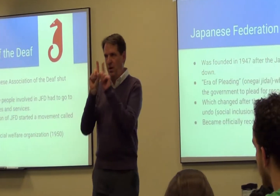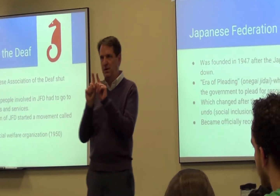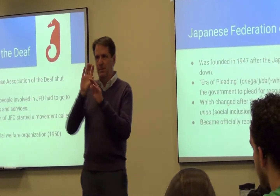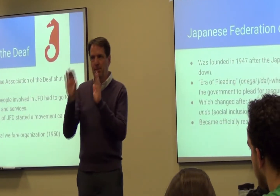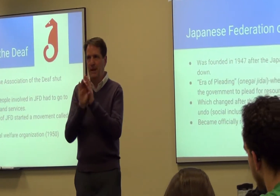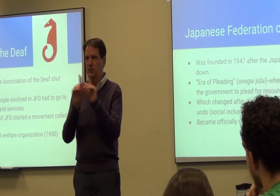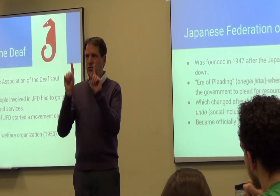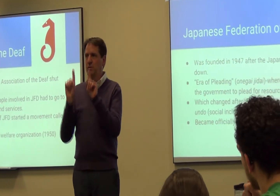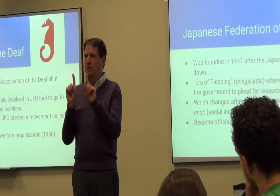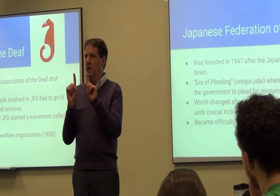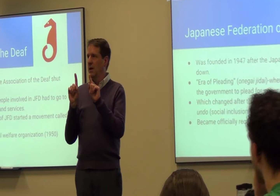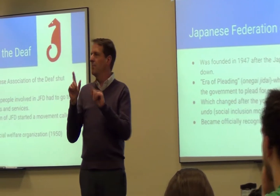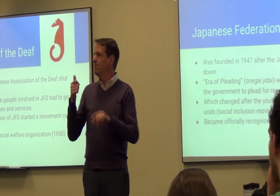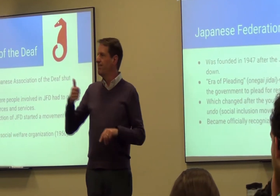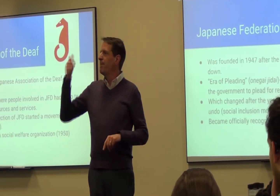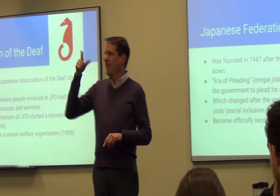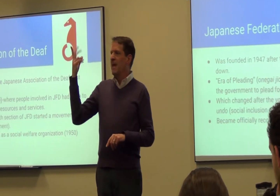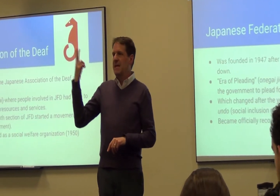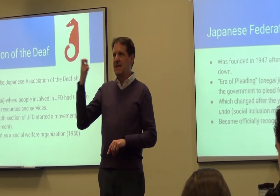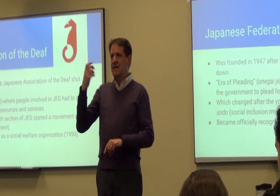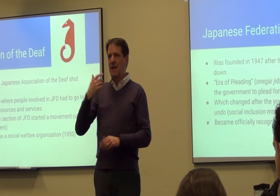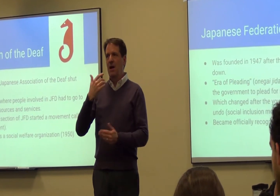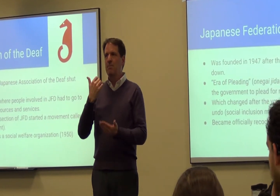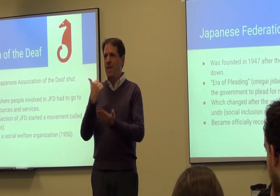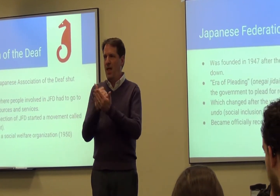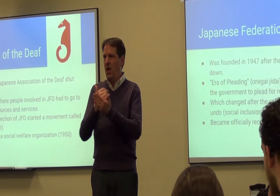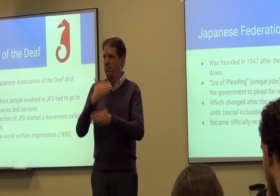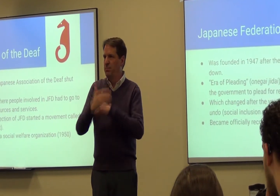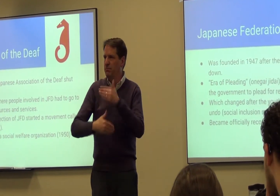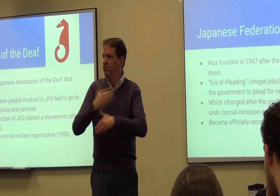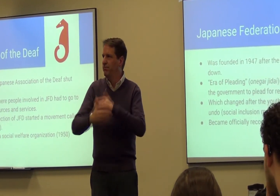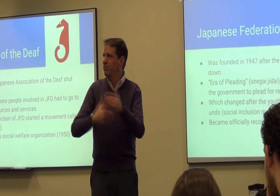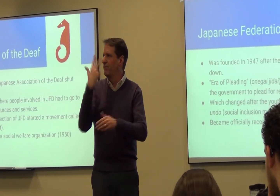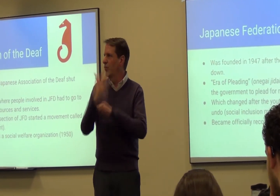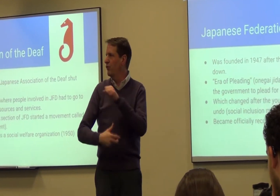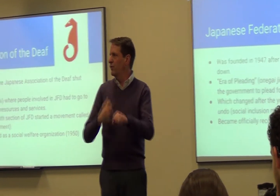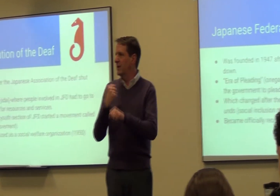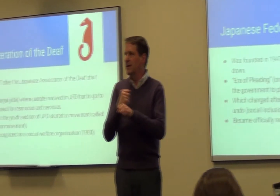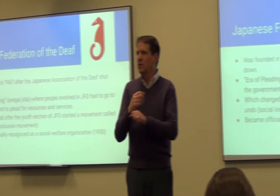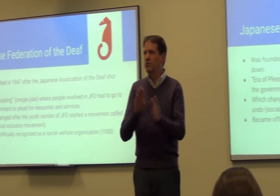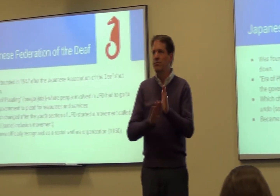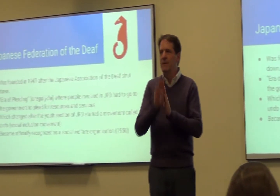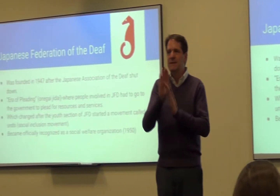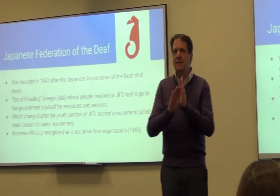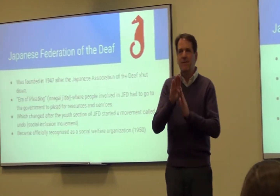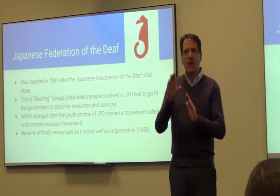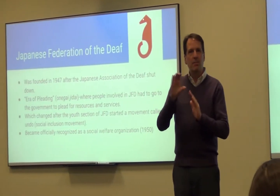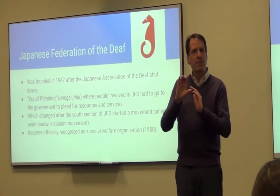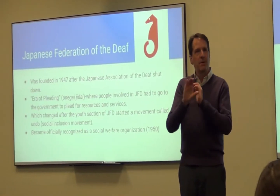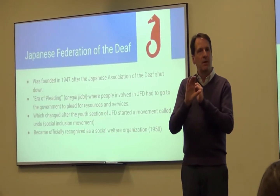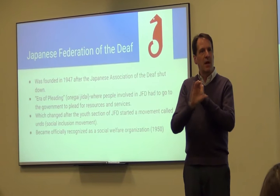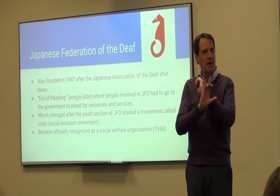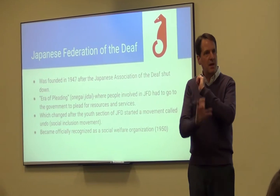the U.S., you saw him in that first picture, General MacArthur kind of helped for a couple years to develop